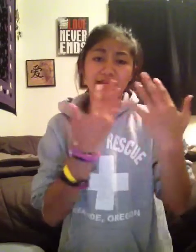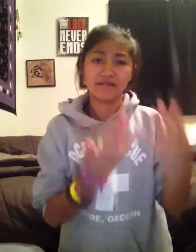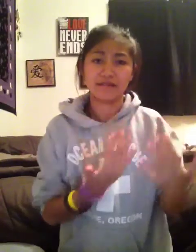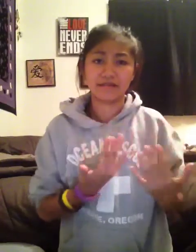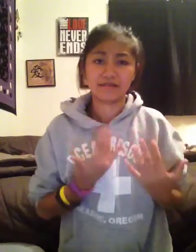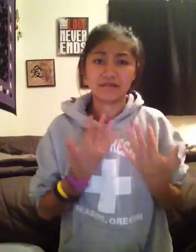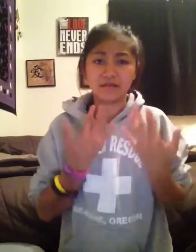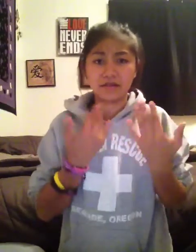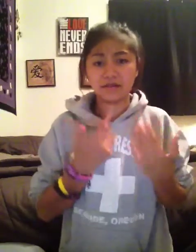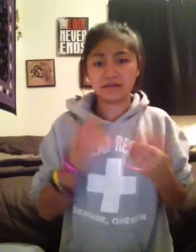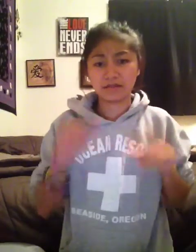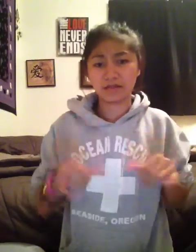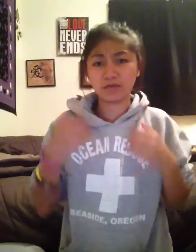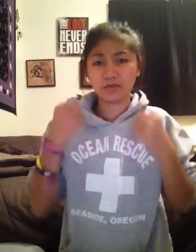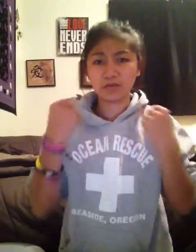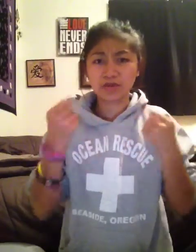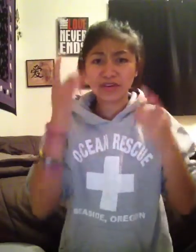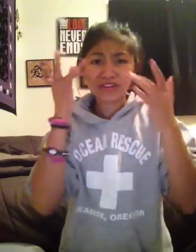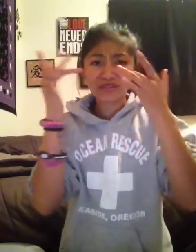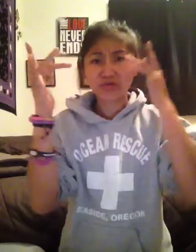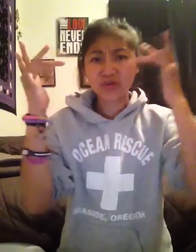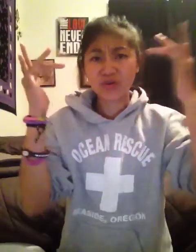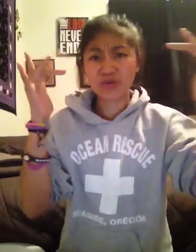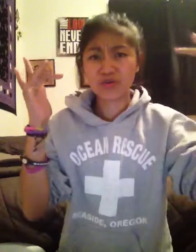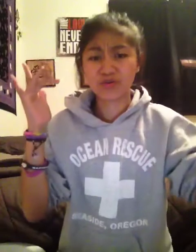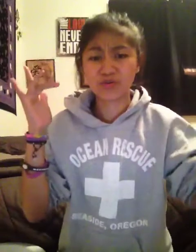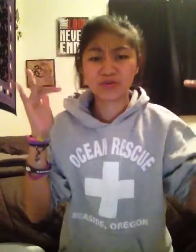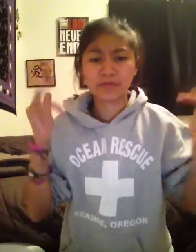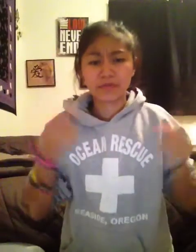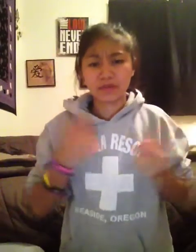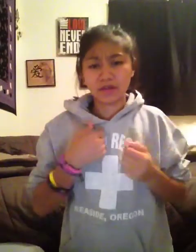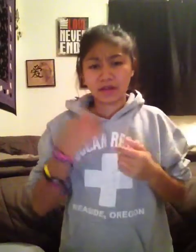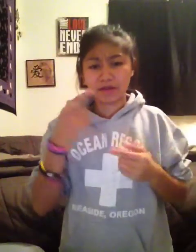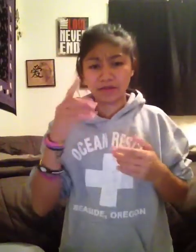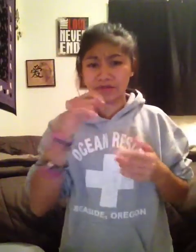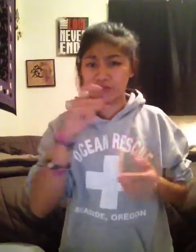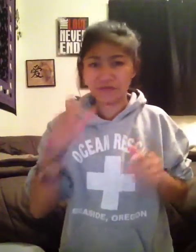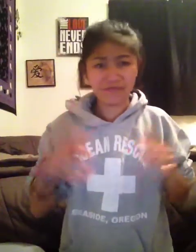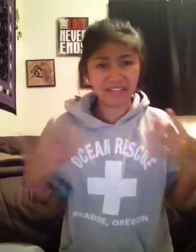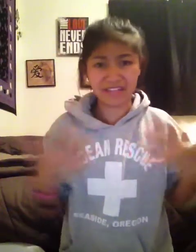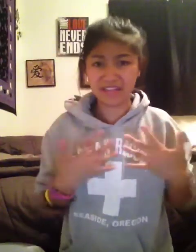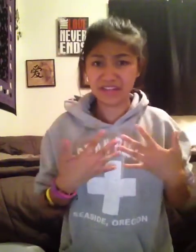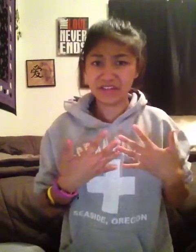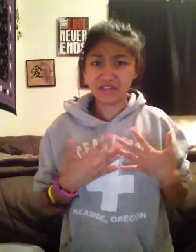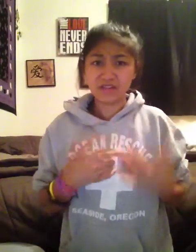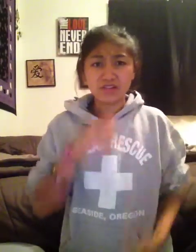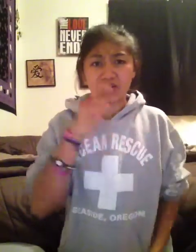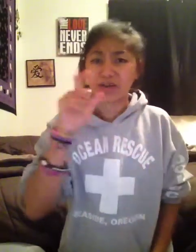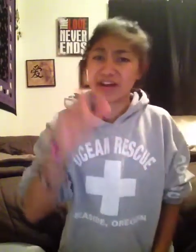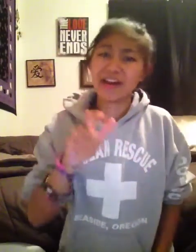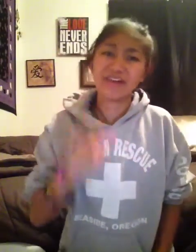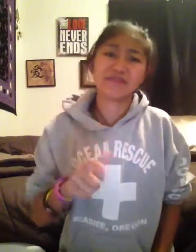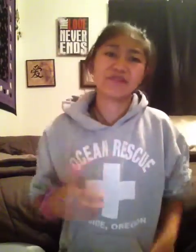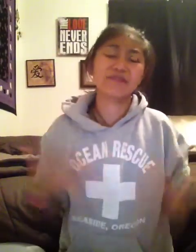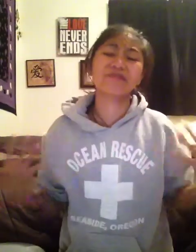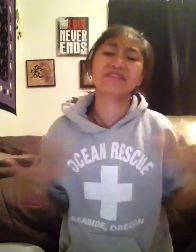Waiting, stay strong, stay gold. You don't have to fear, you don't have to fear.